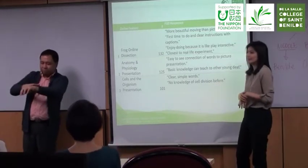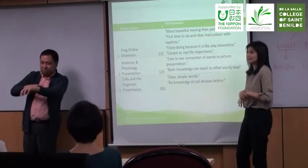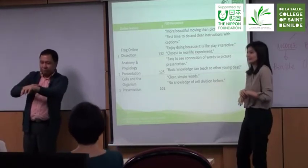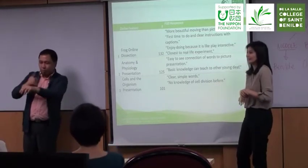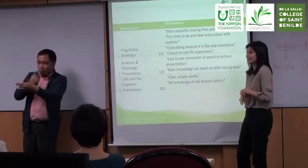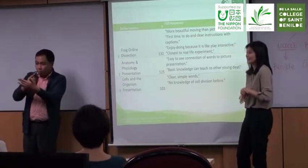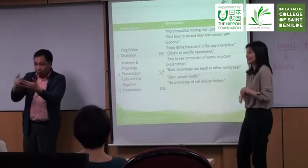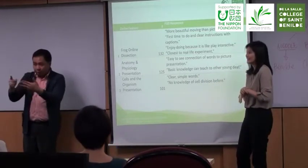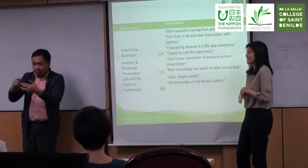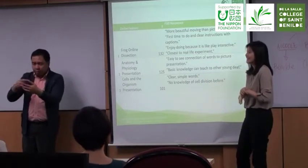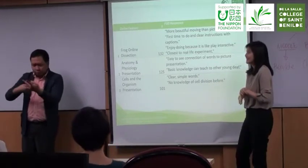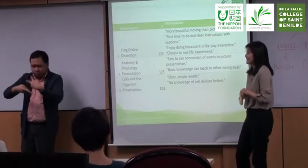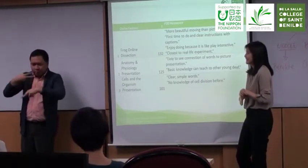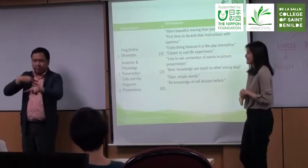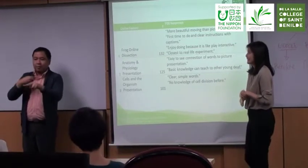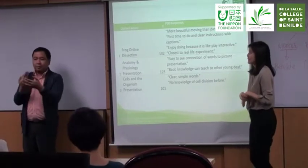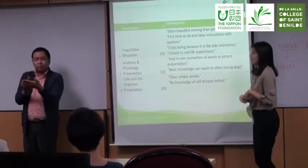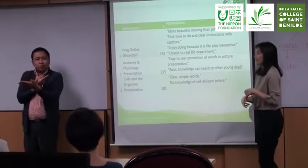rin.